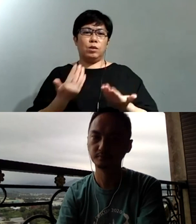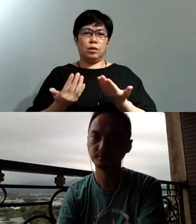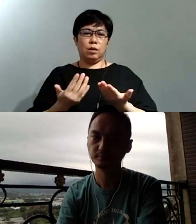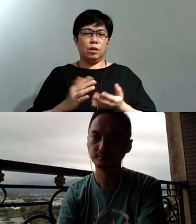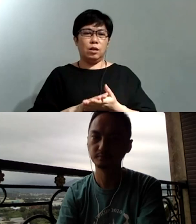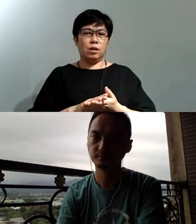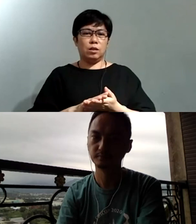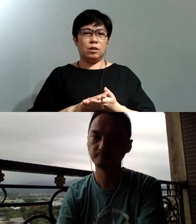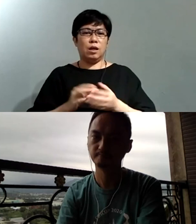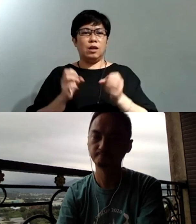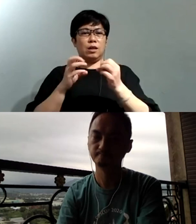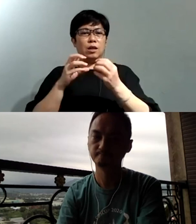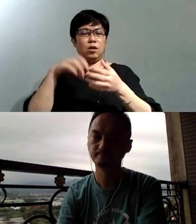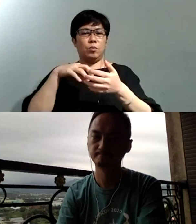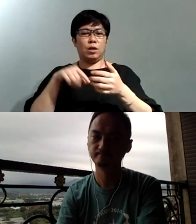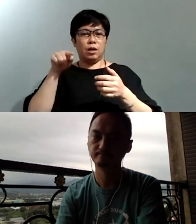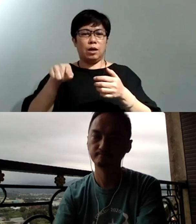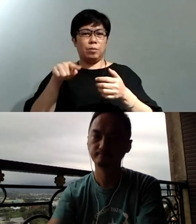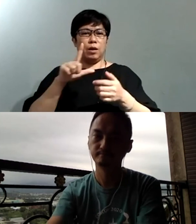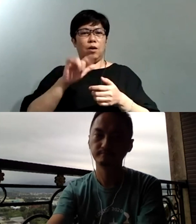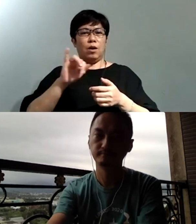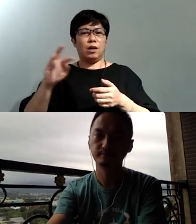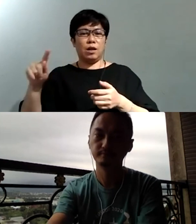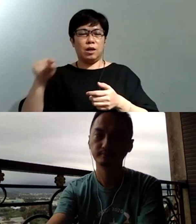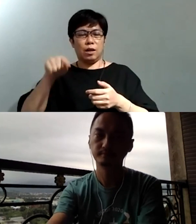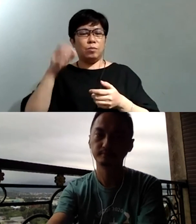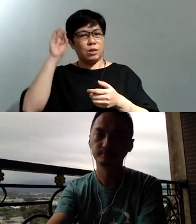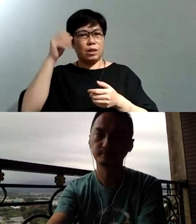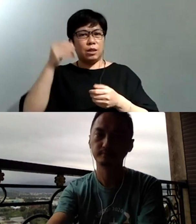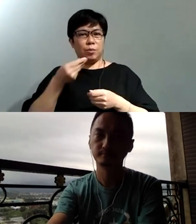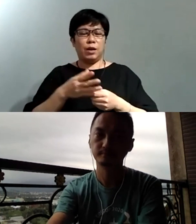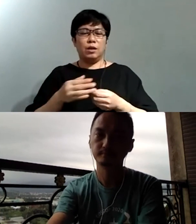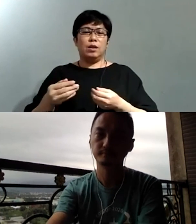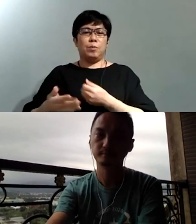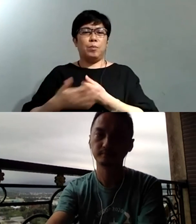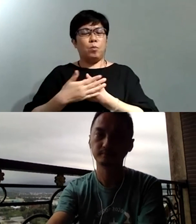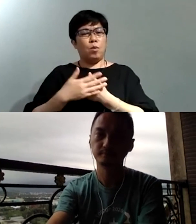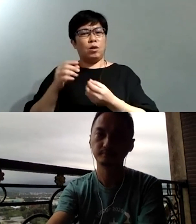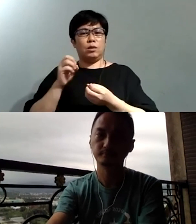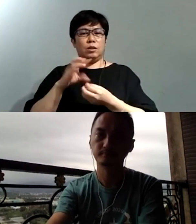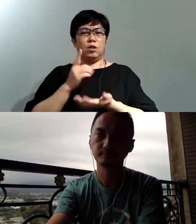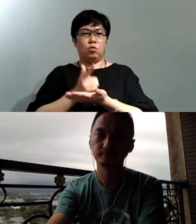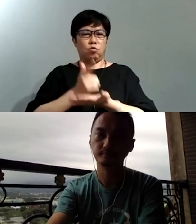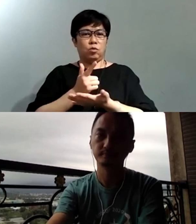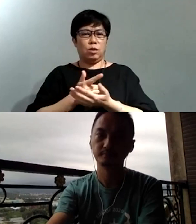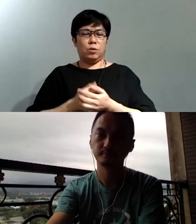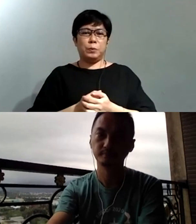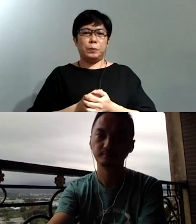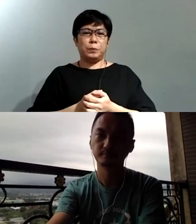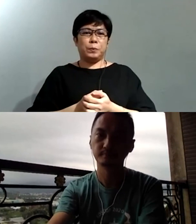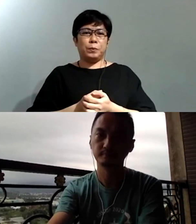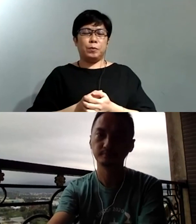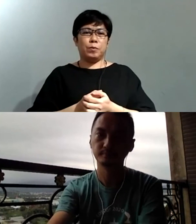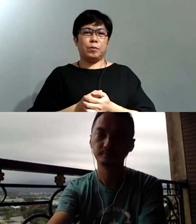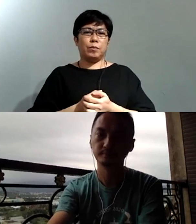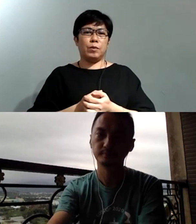even better in the coming years. Last but not least, please return to the agenda page to join another session. See you there.